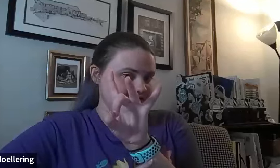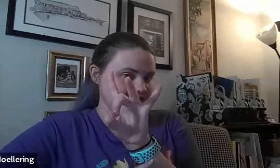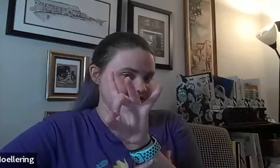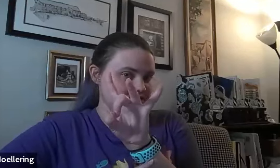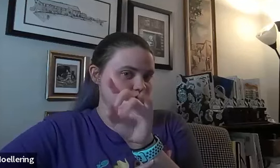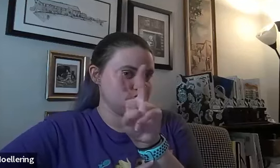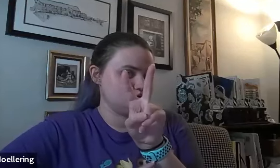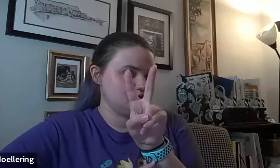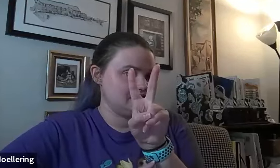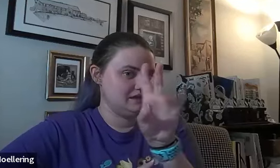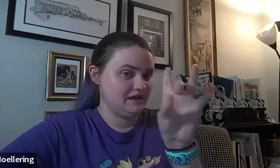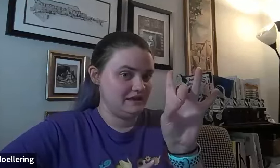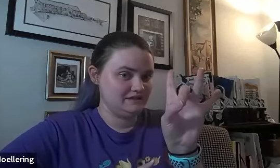28 or 28.